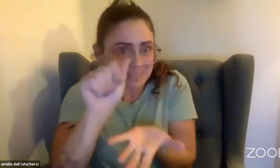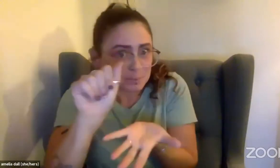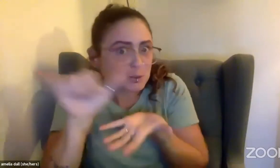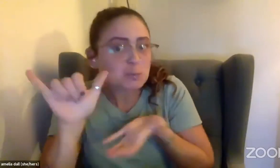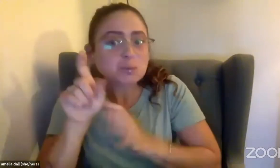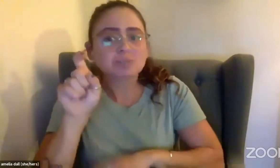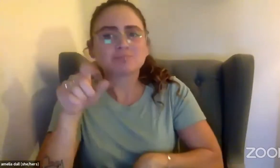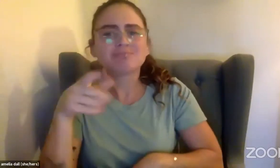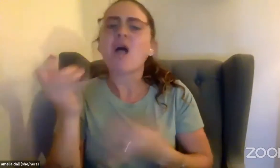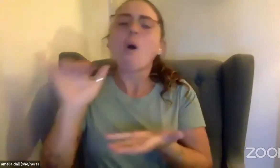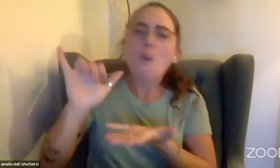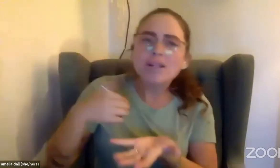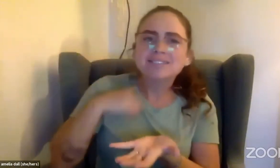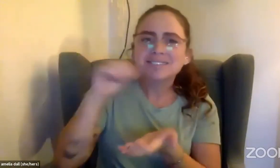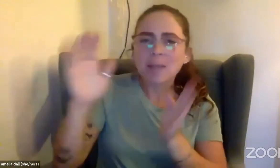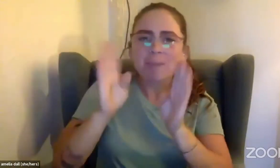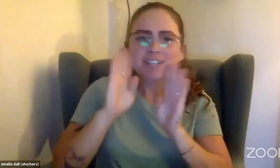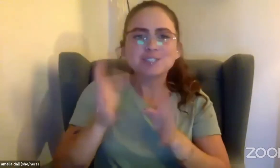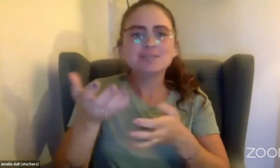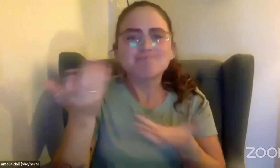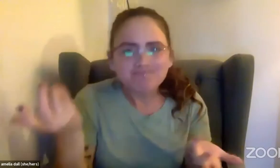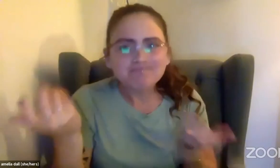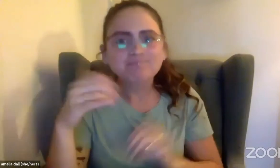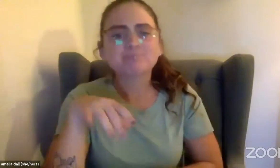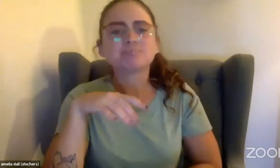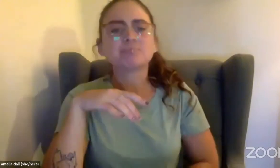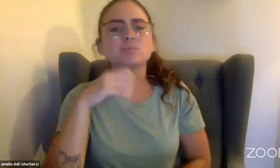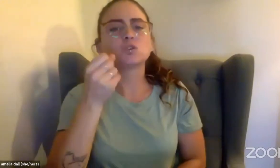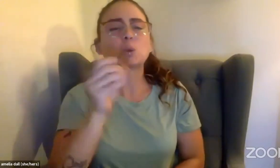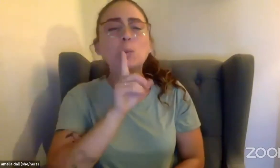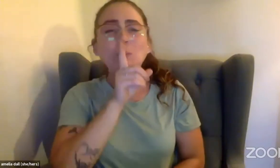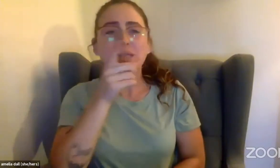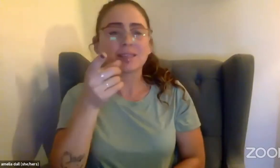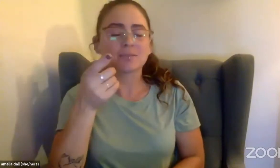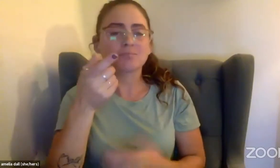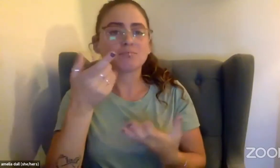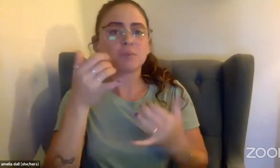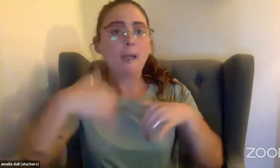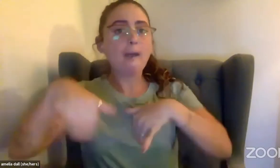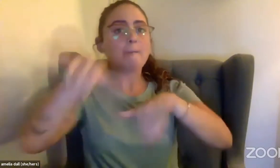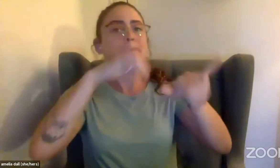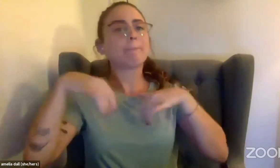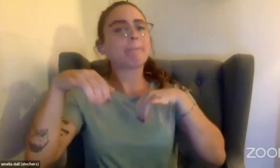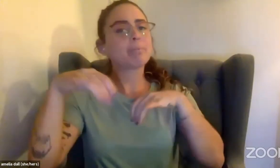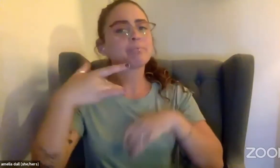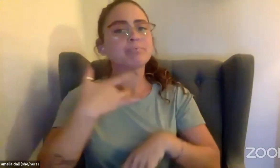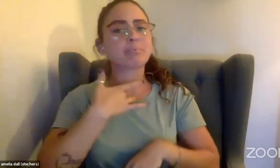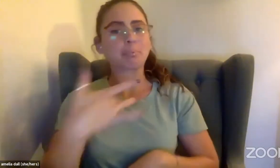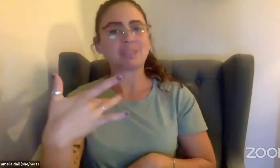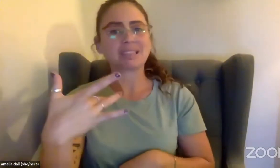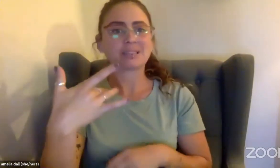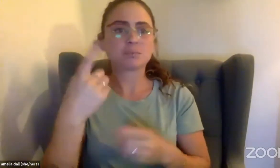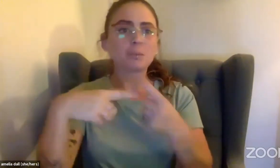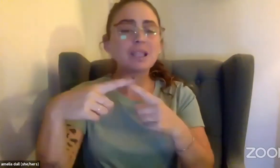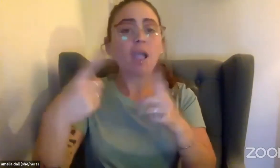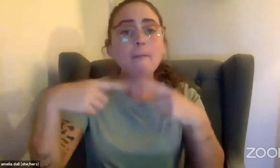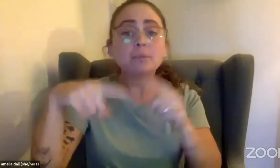is there enough of that at all? Is disability included in diversity even a little bit?